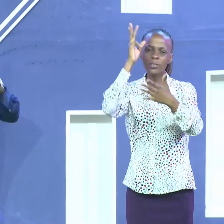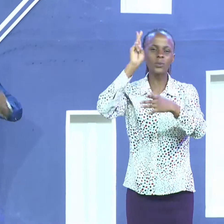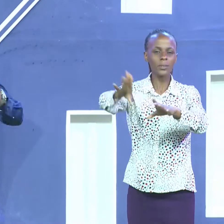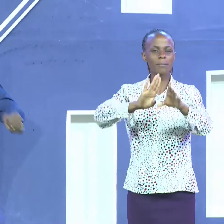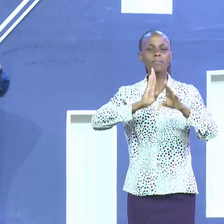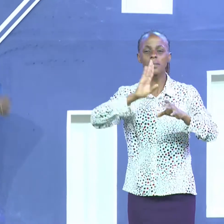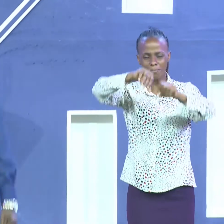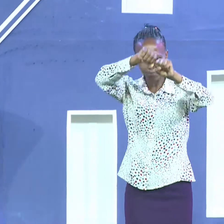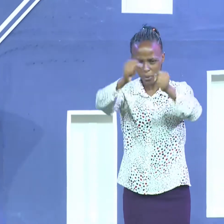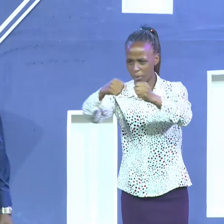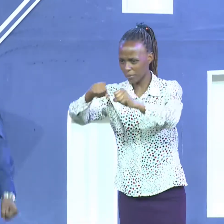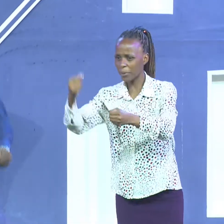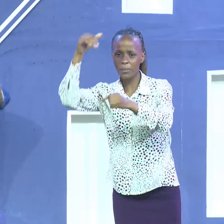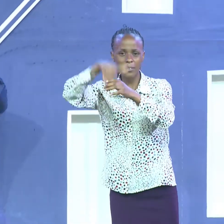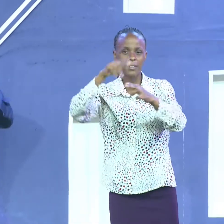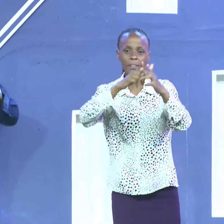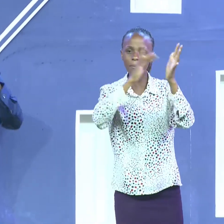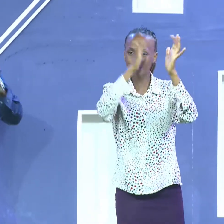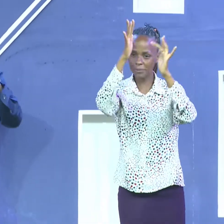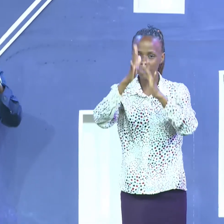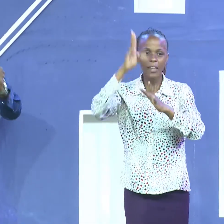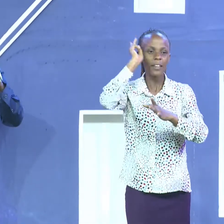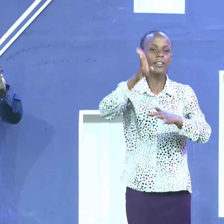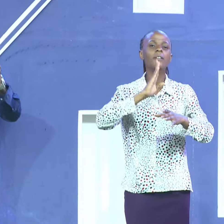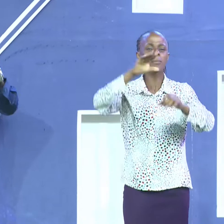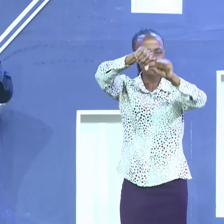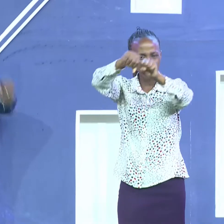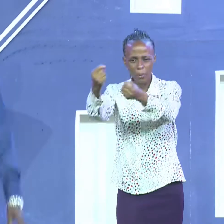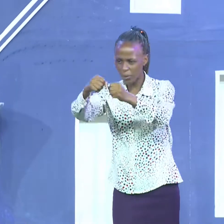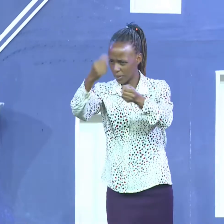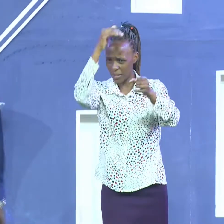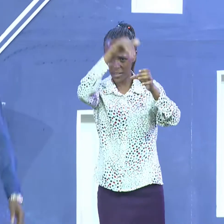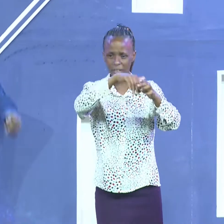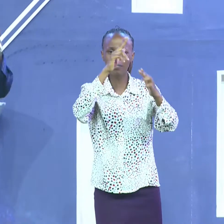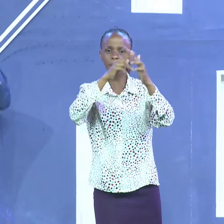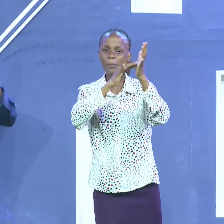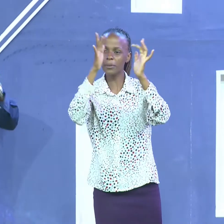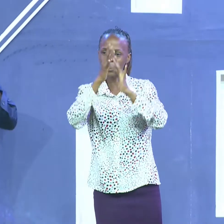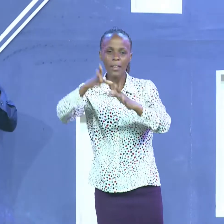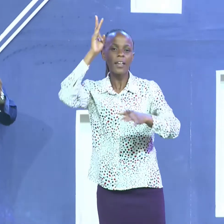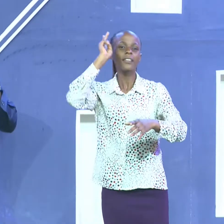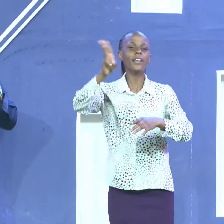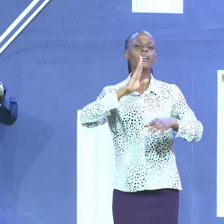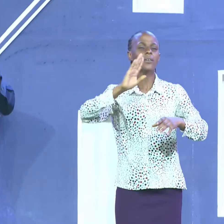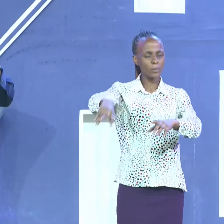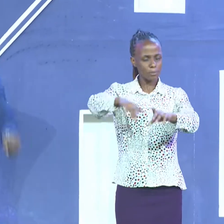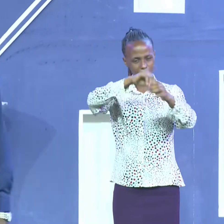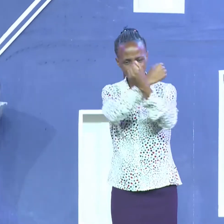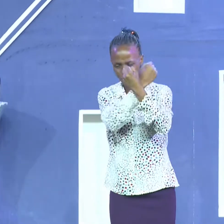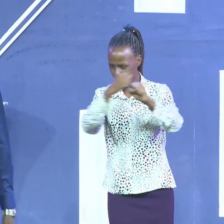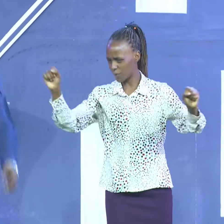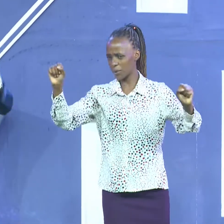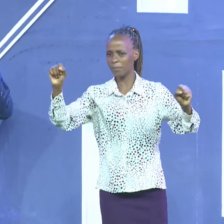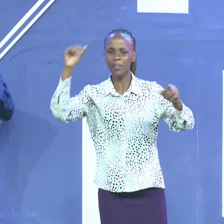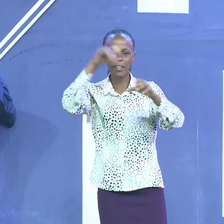prisons are going to be broken down. They are going to be broken down. They are going